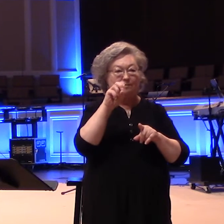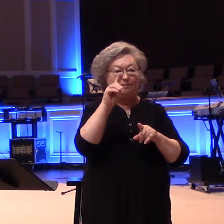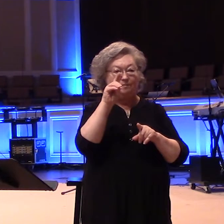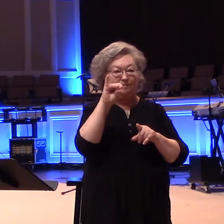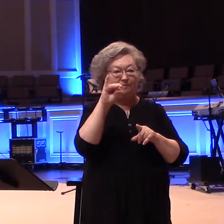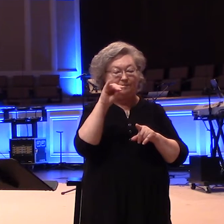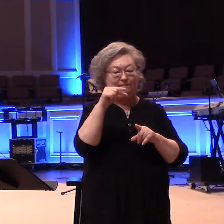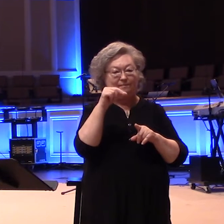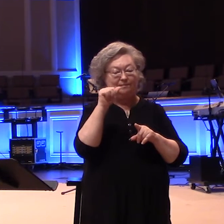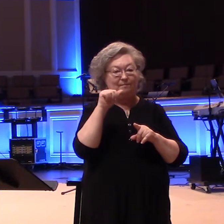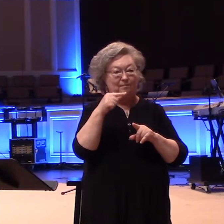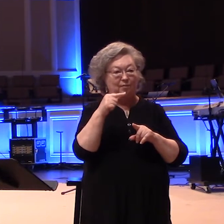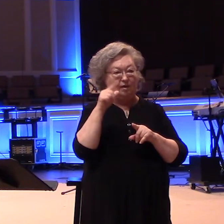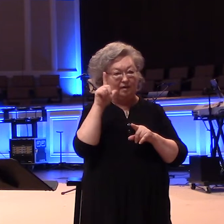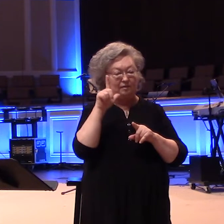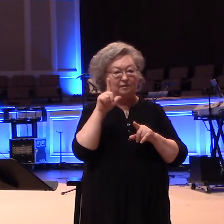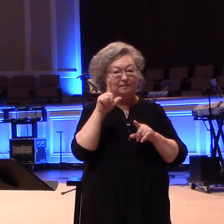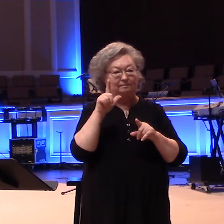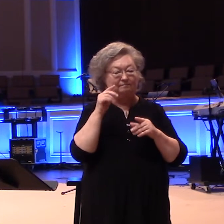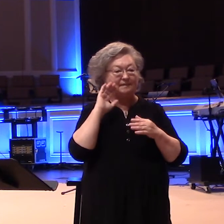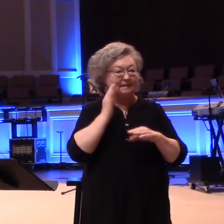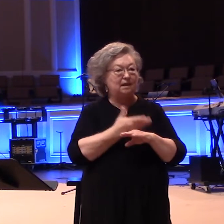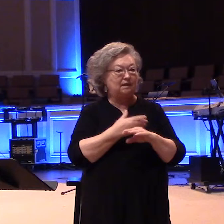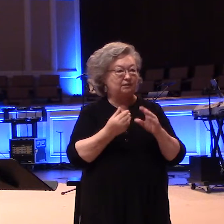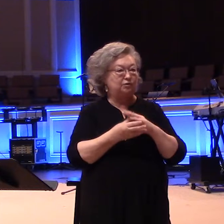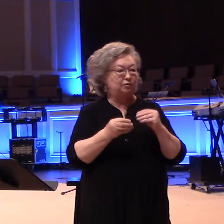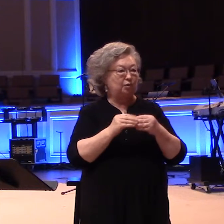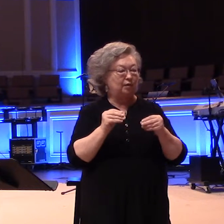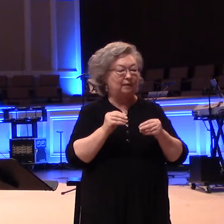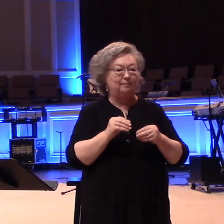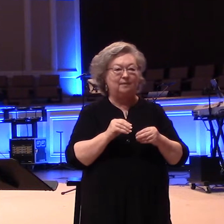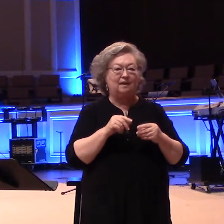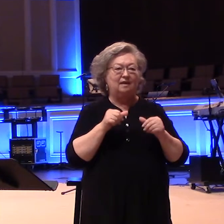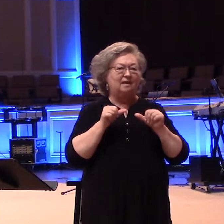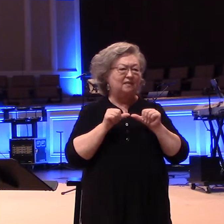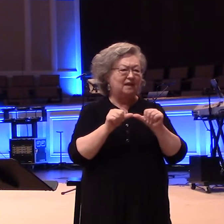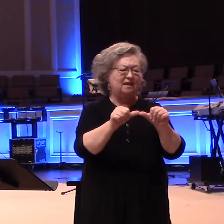Still under foreign domination, still struggling with obedience,